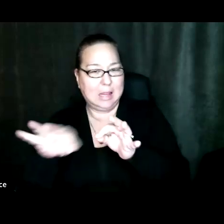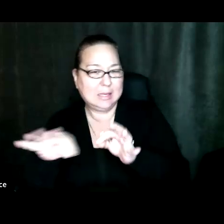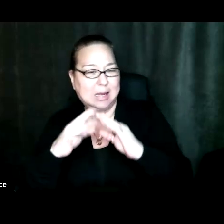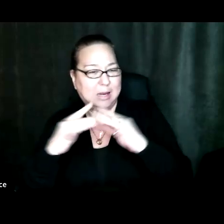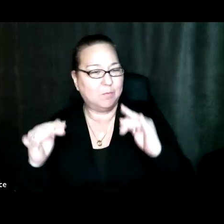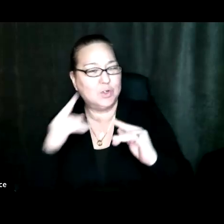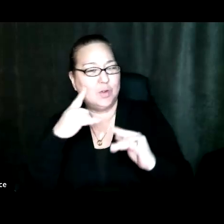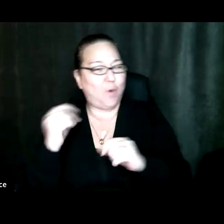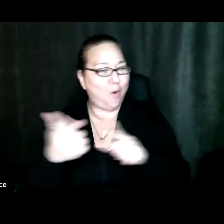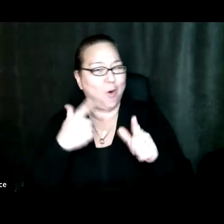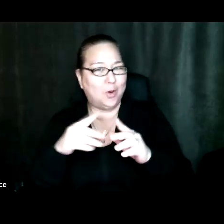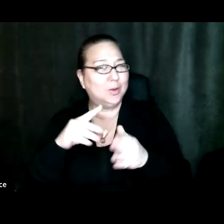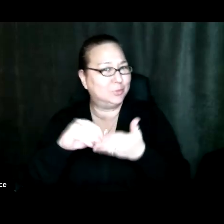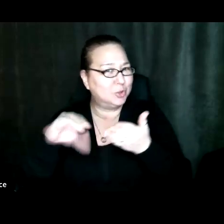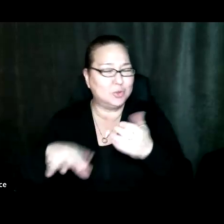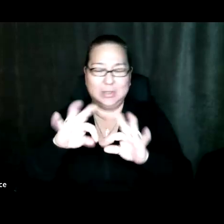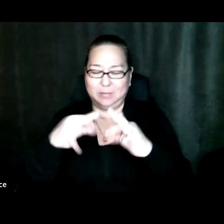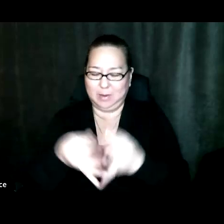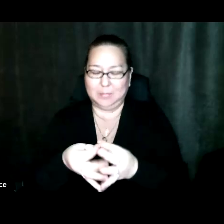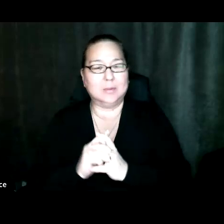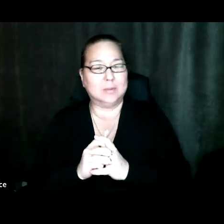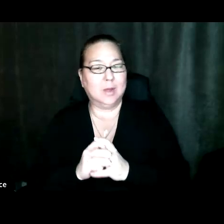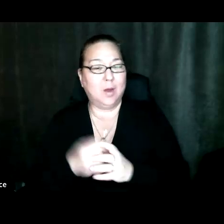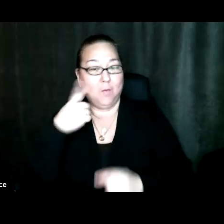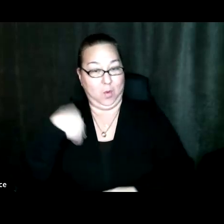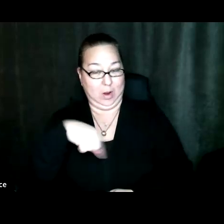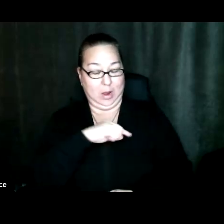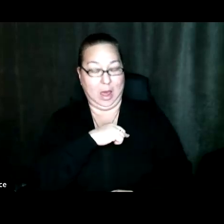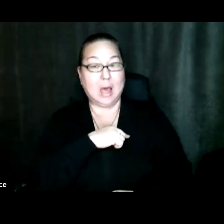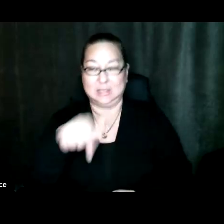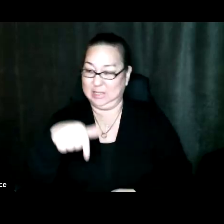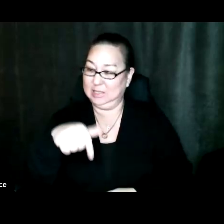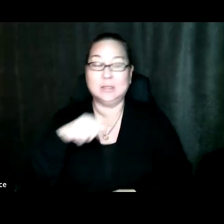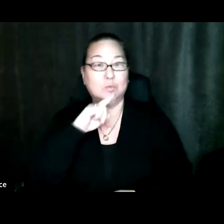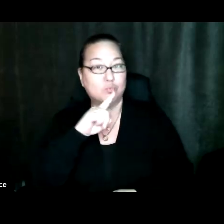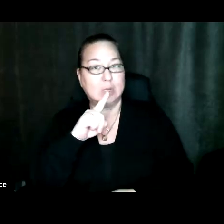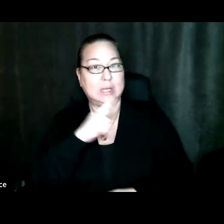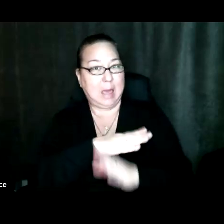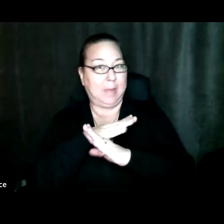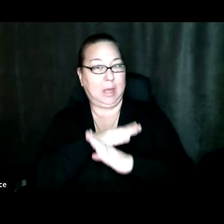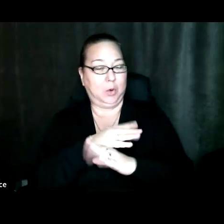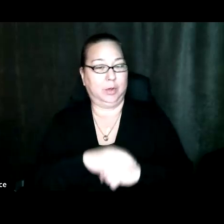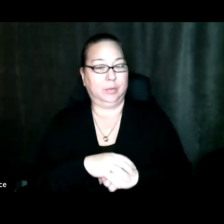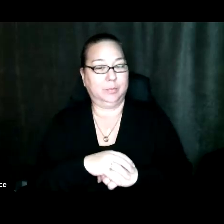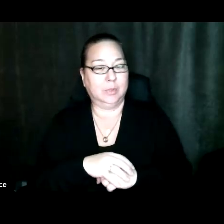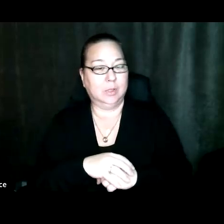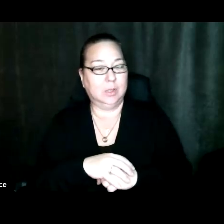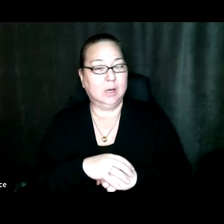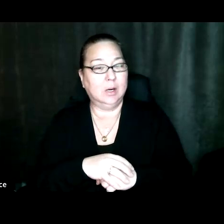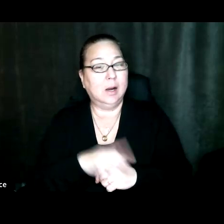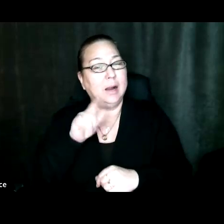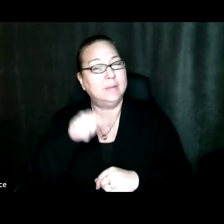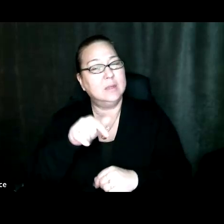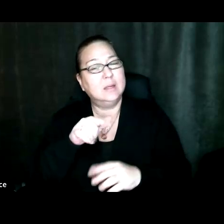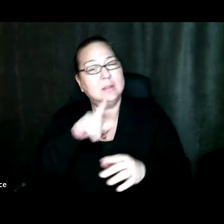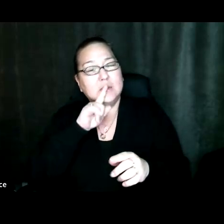that impact staff and educators of color. For us, this is a structural barrier. The retention of international staff will ensure